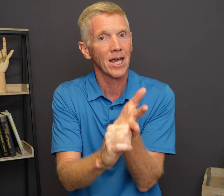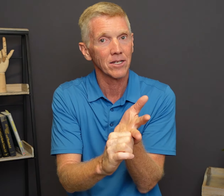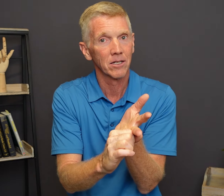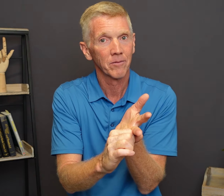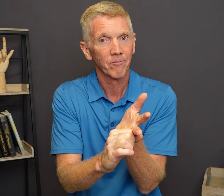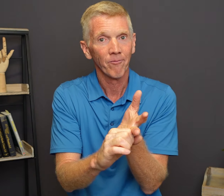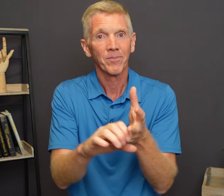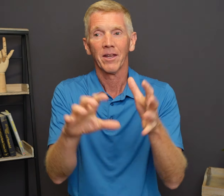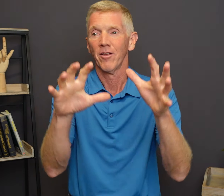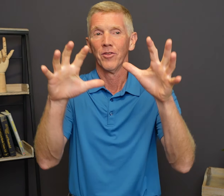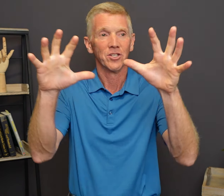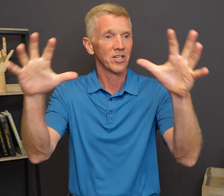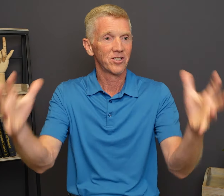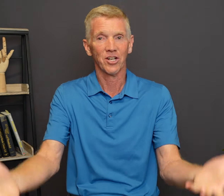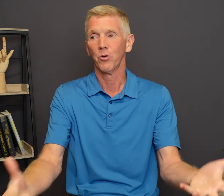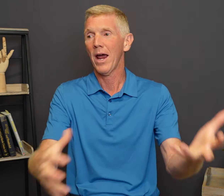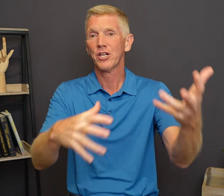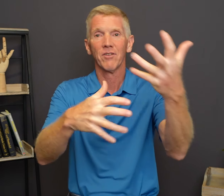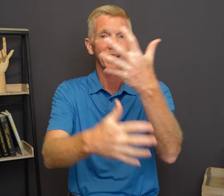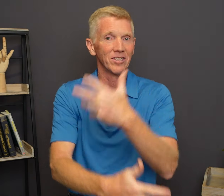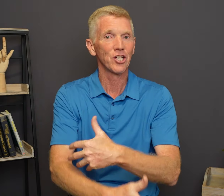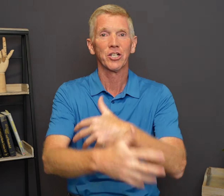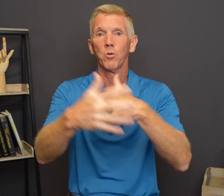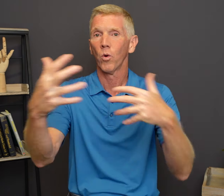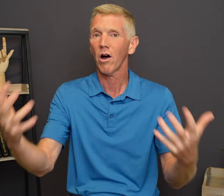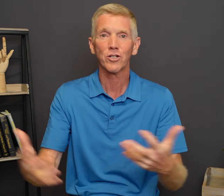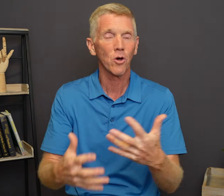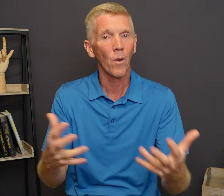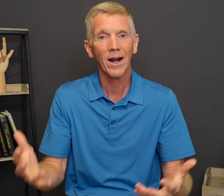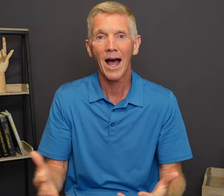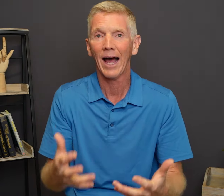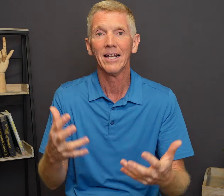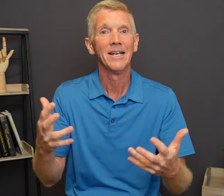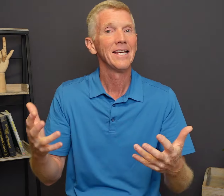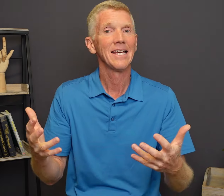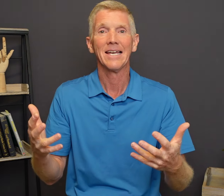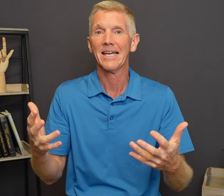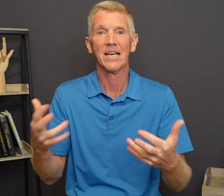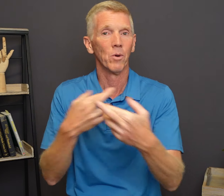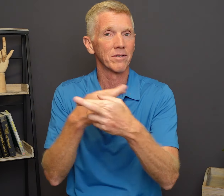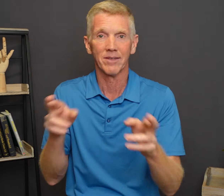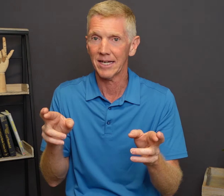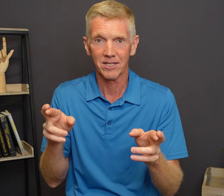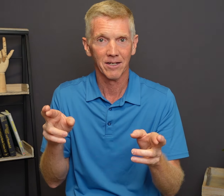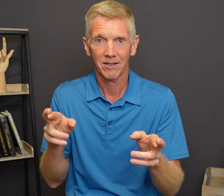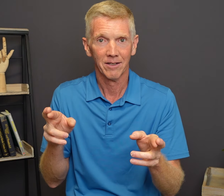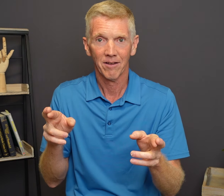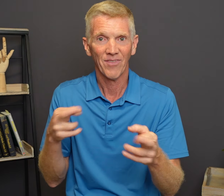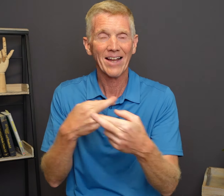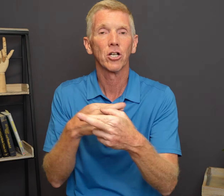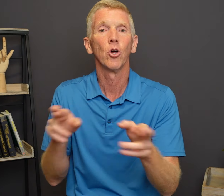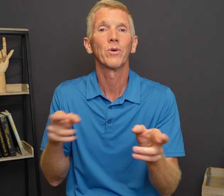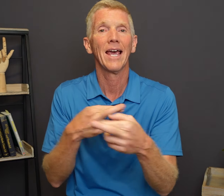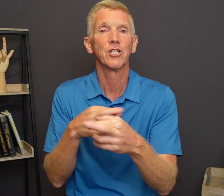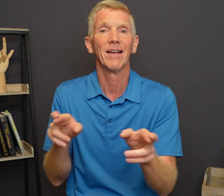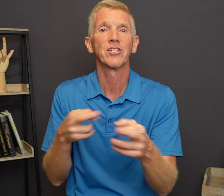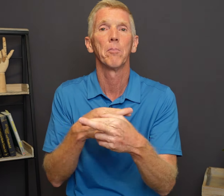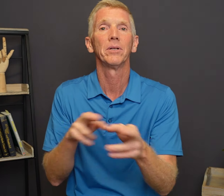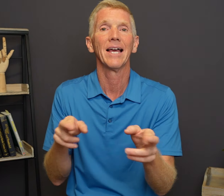intent? The situation, the condition, what all is going on, it wasn't this. That's a location, that's a place,